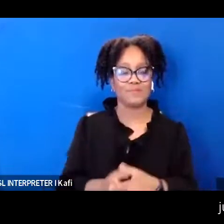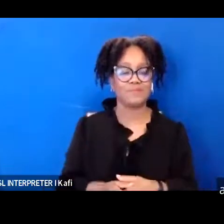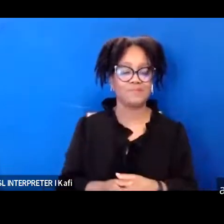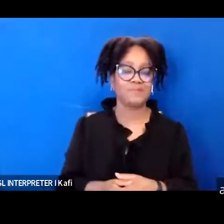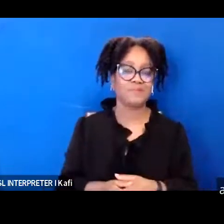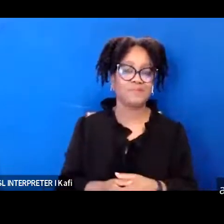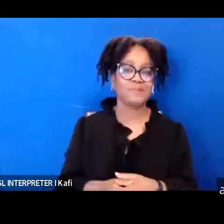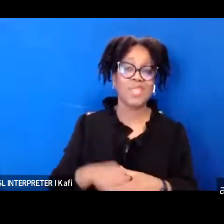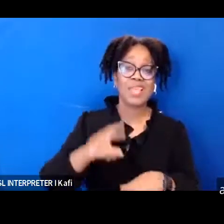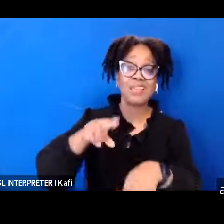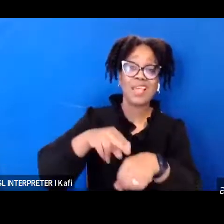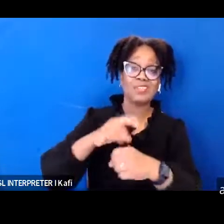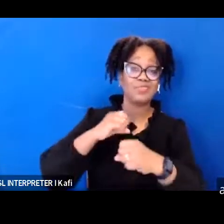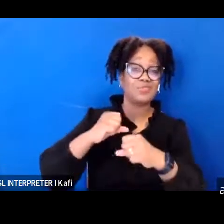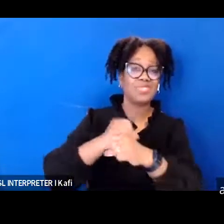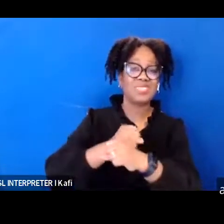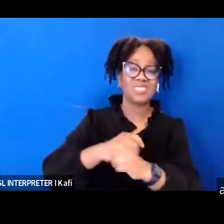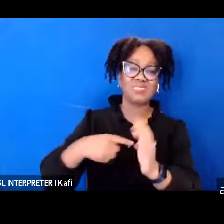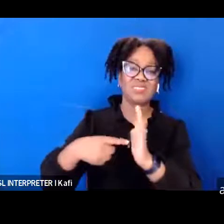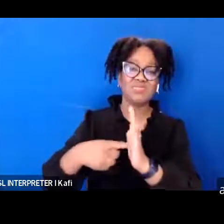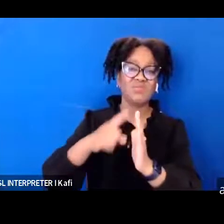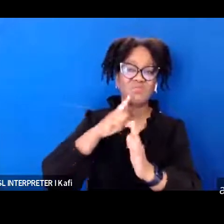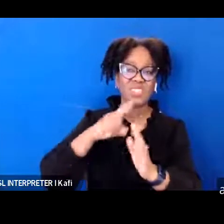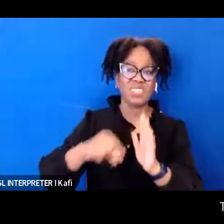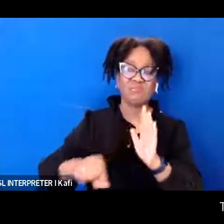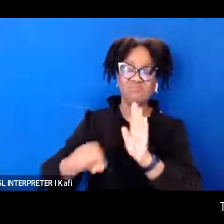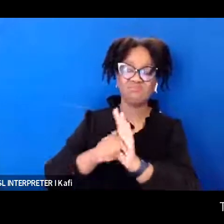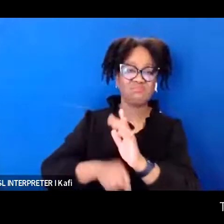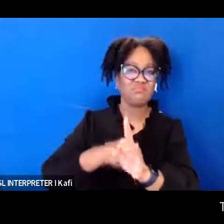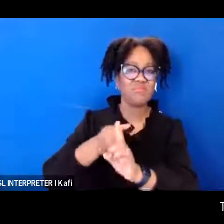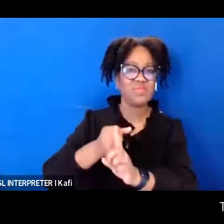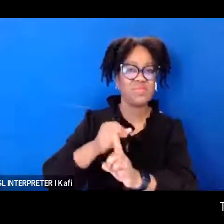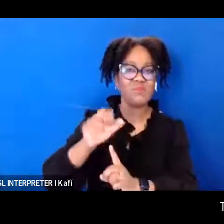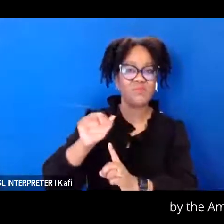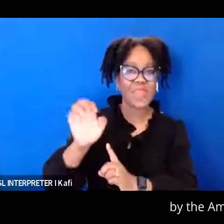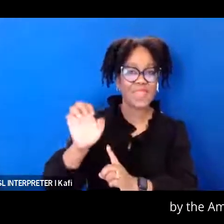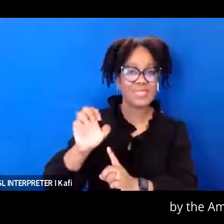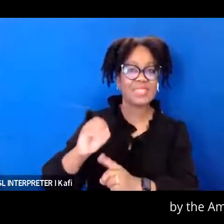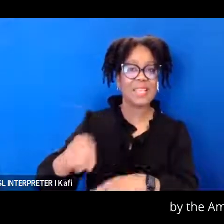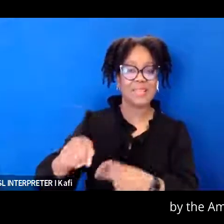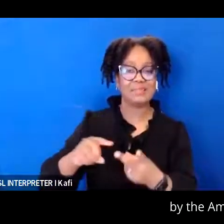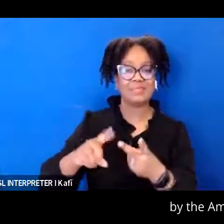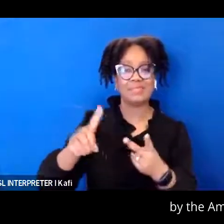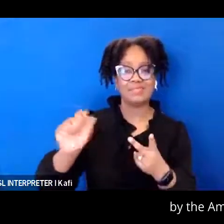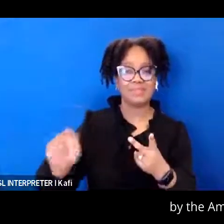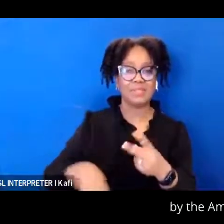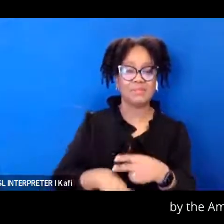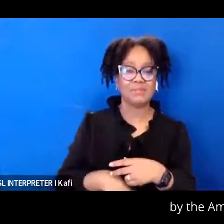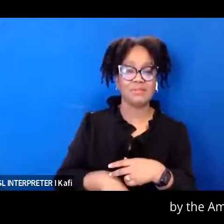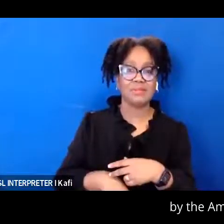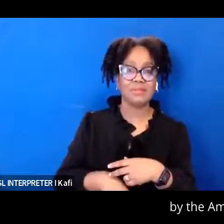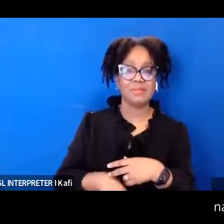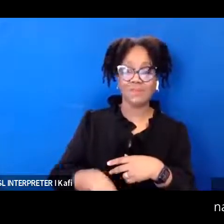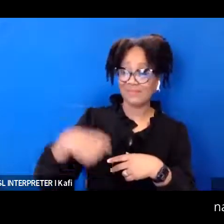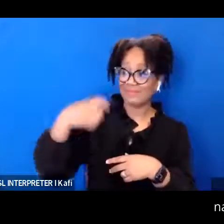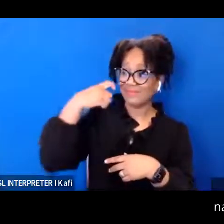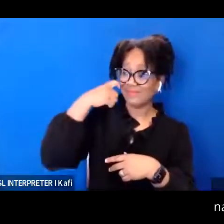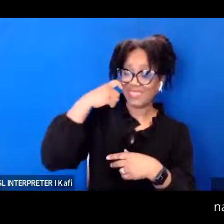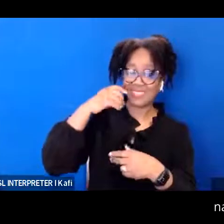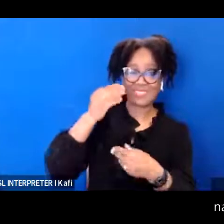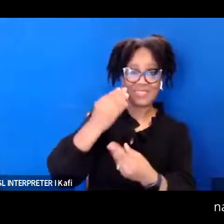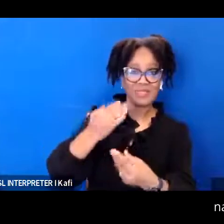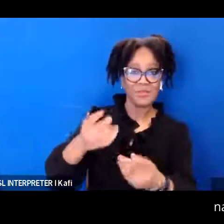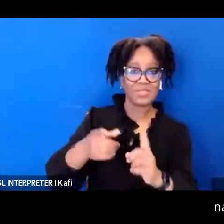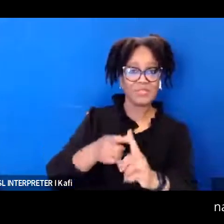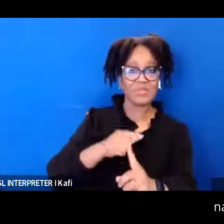on race and even worse when it comes to disability the latest report issued by the american bar association revealed that only five